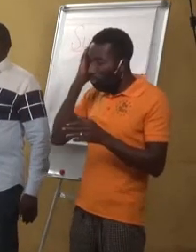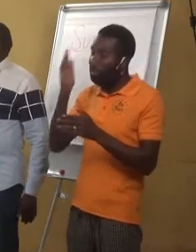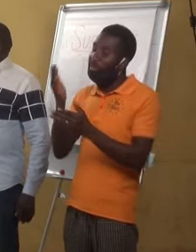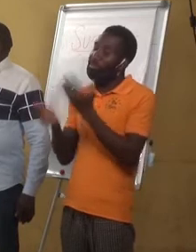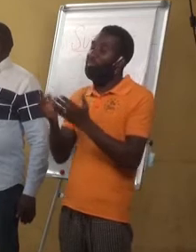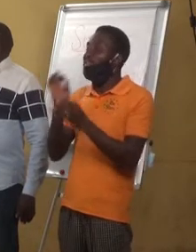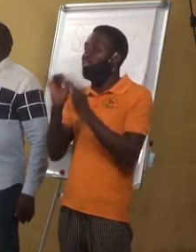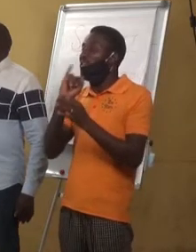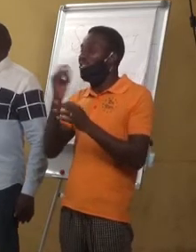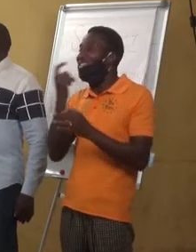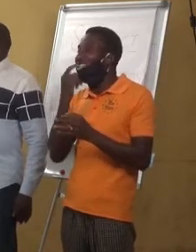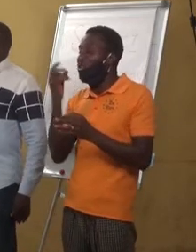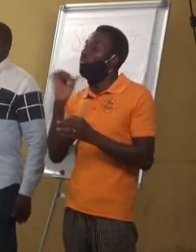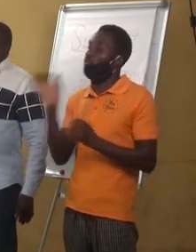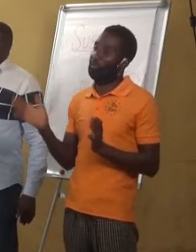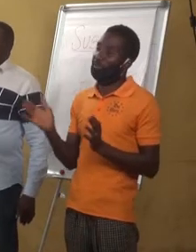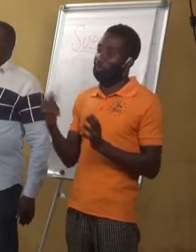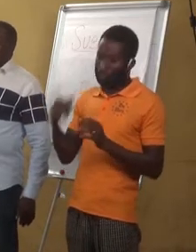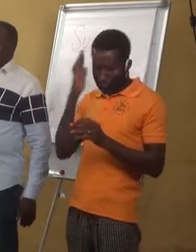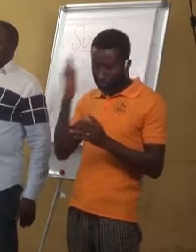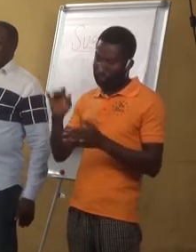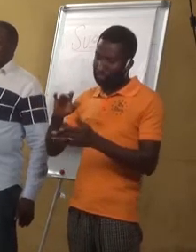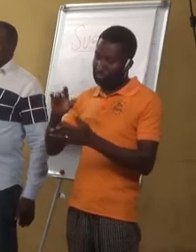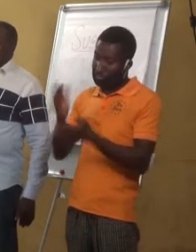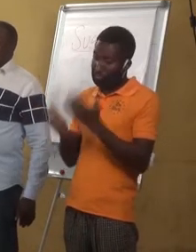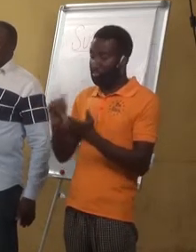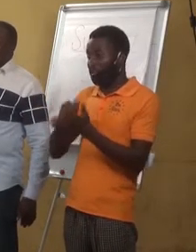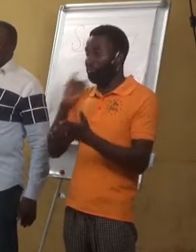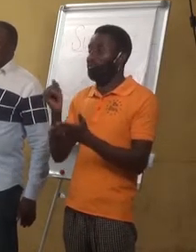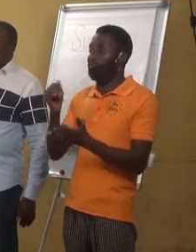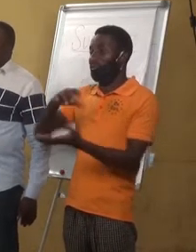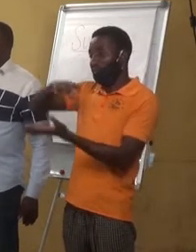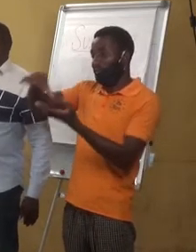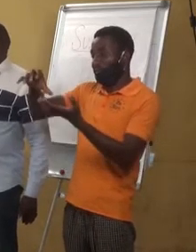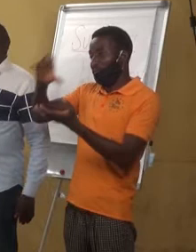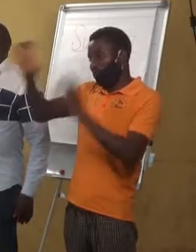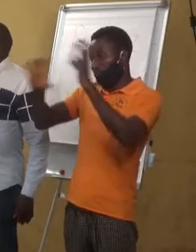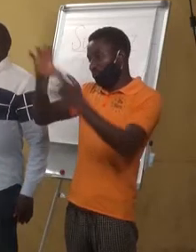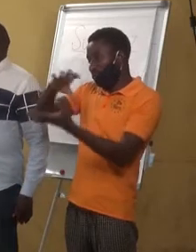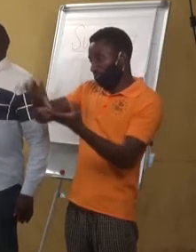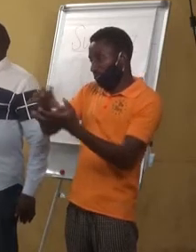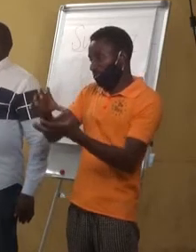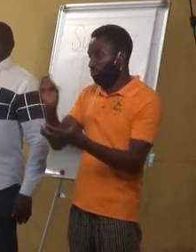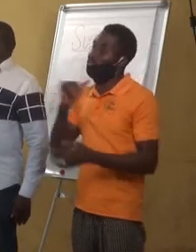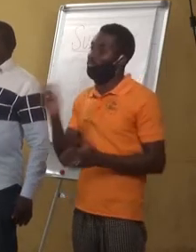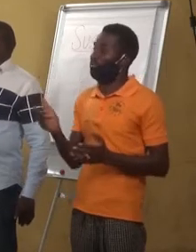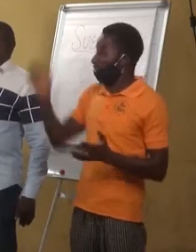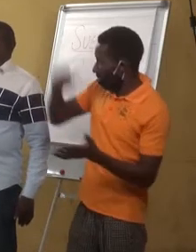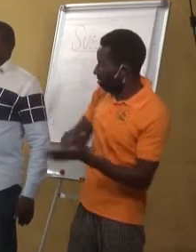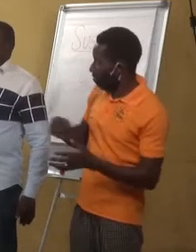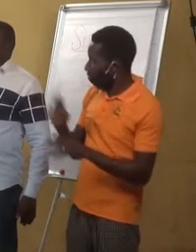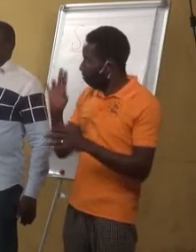know whether the type of chemical combination that may likely occur between one element or the other. Again, we use